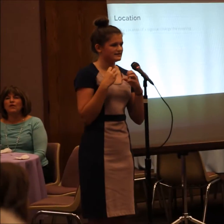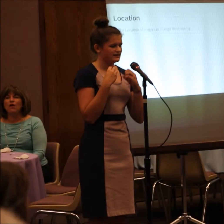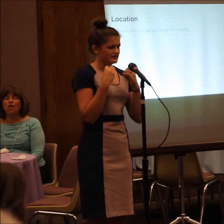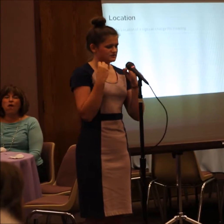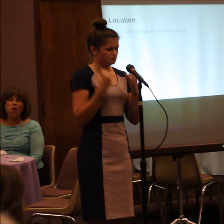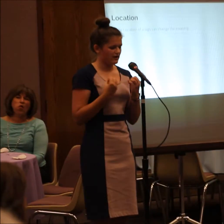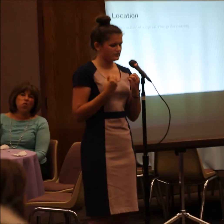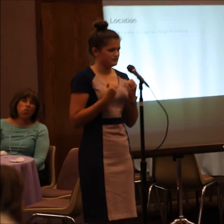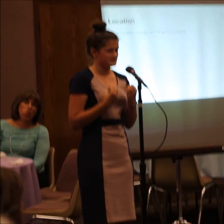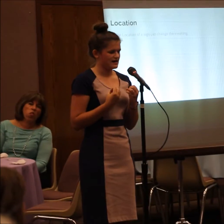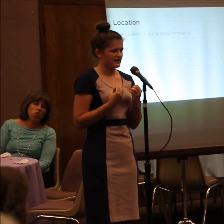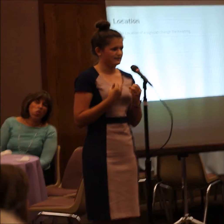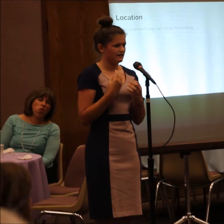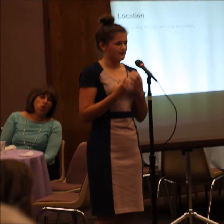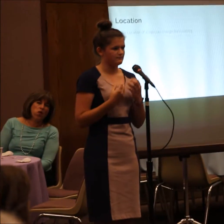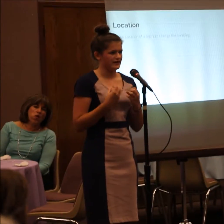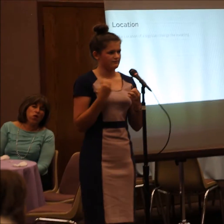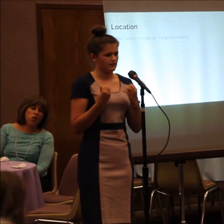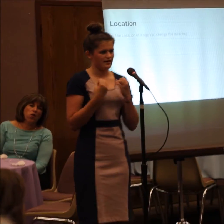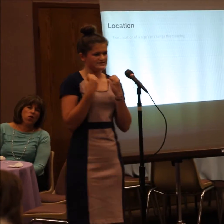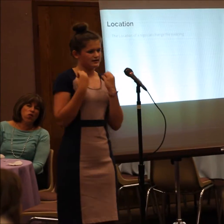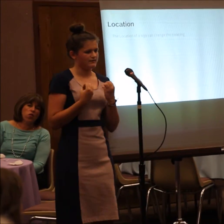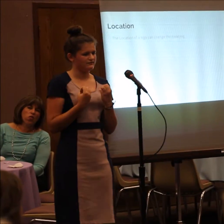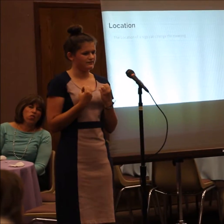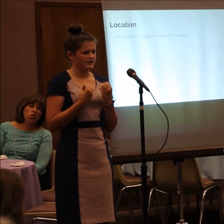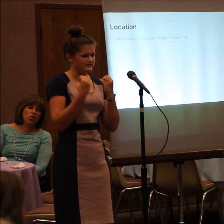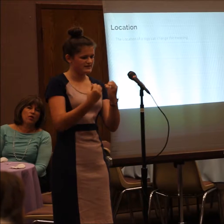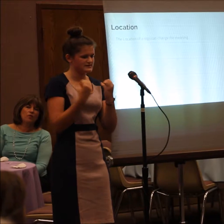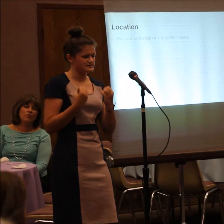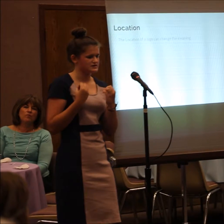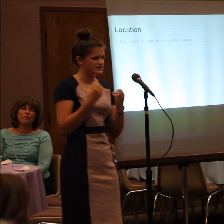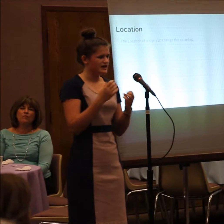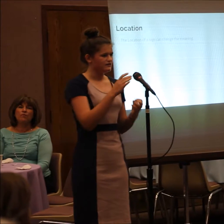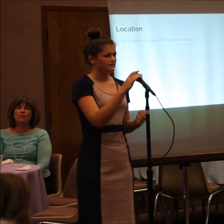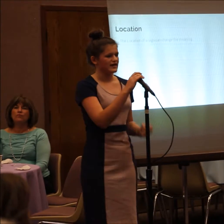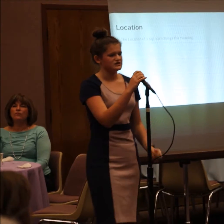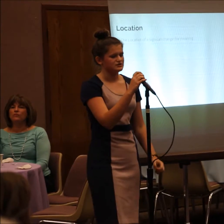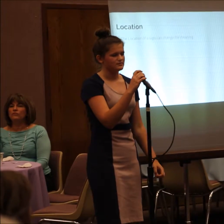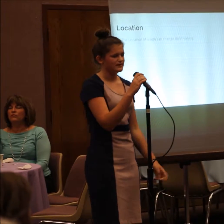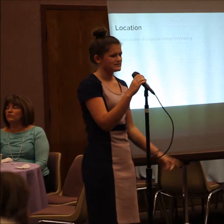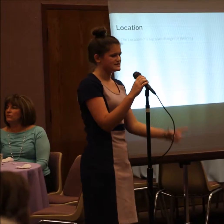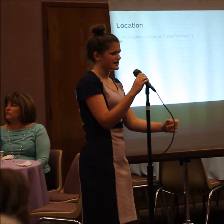Basically, it's where you sign, like where I'm signing right in front of my face. It's just the location you're able to sign.